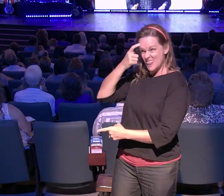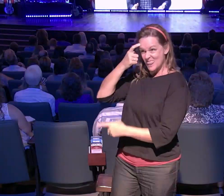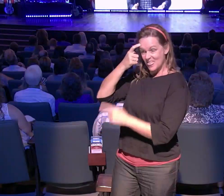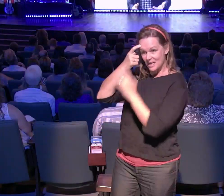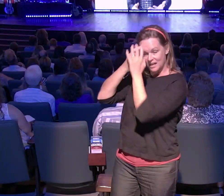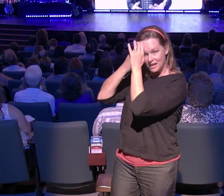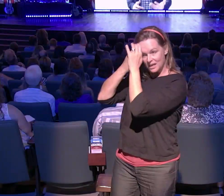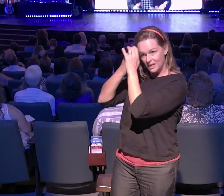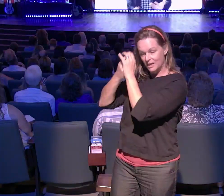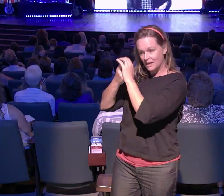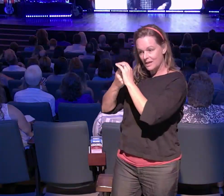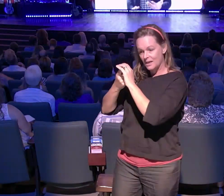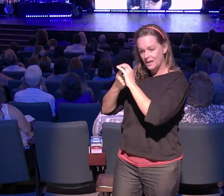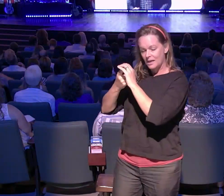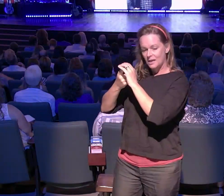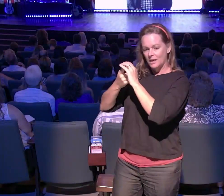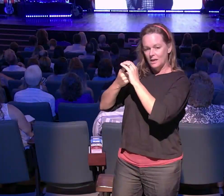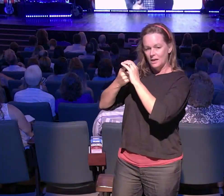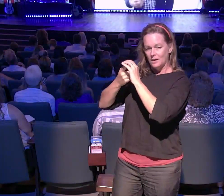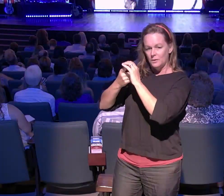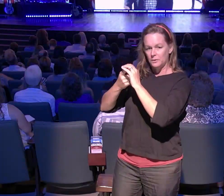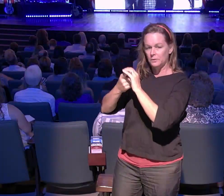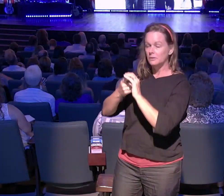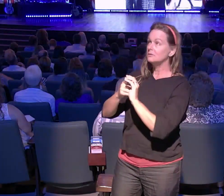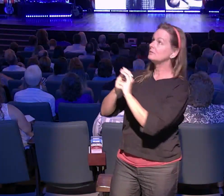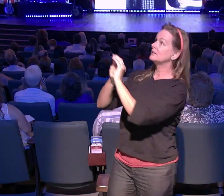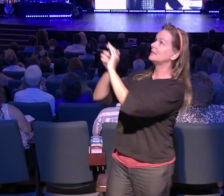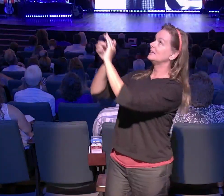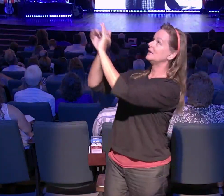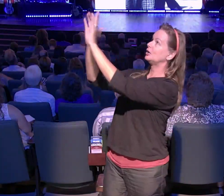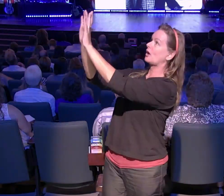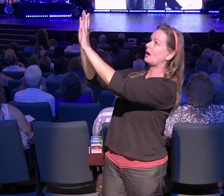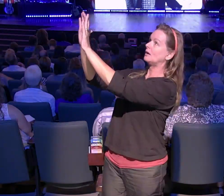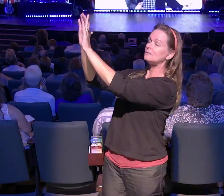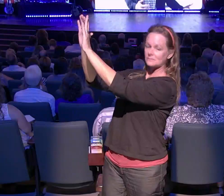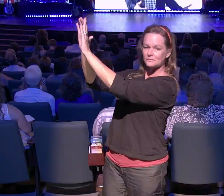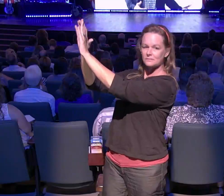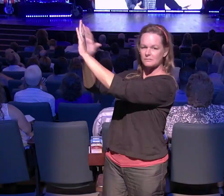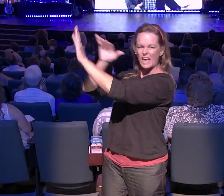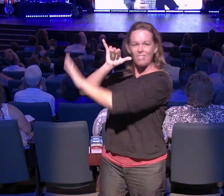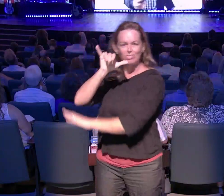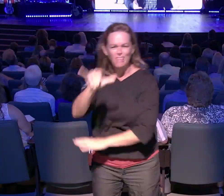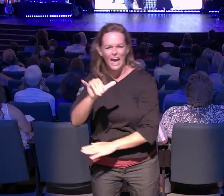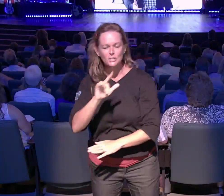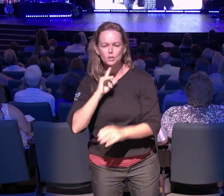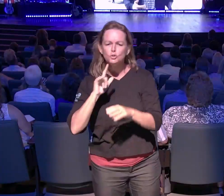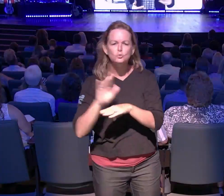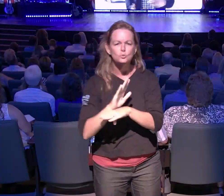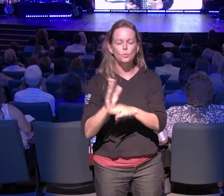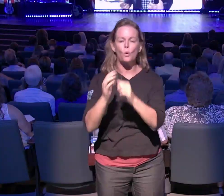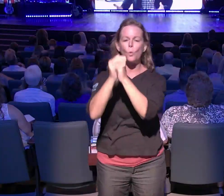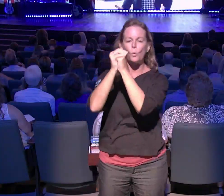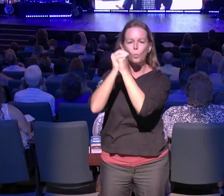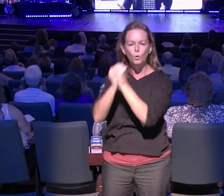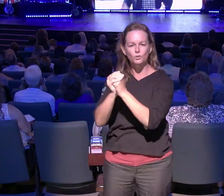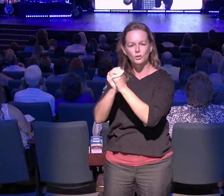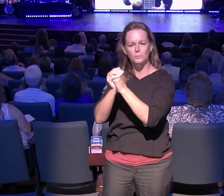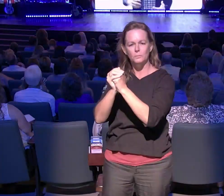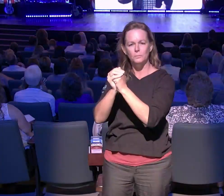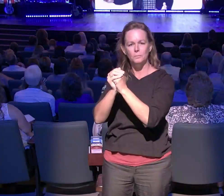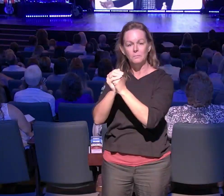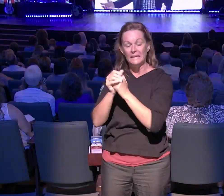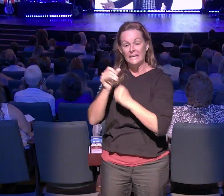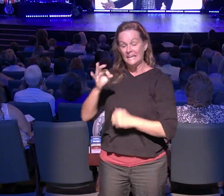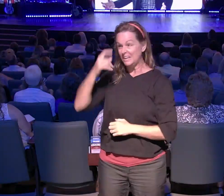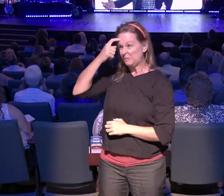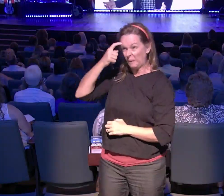God that he says, don't waste your time coming to worship and praising God when there's conflict between you and a brother or sister. Go